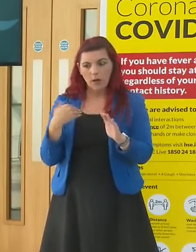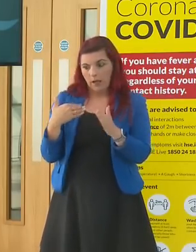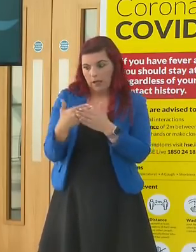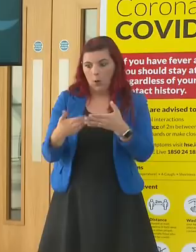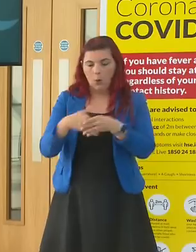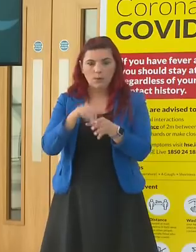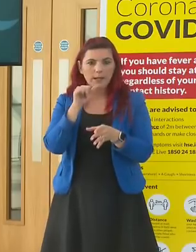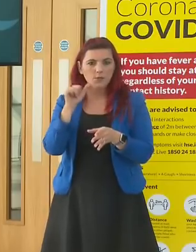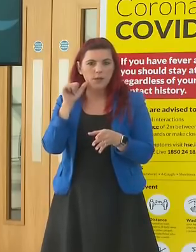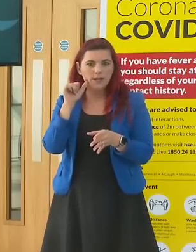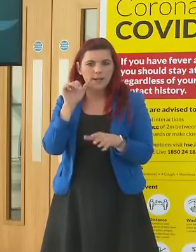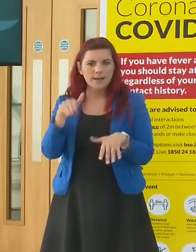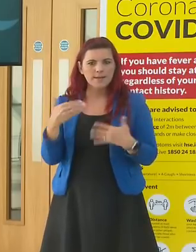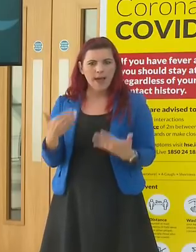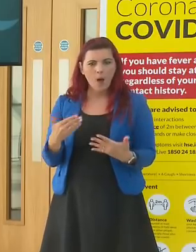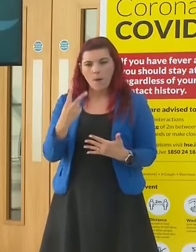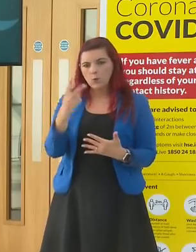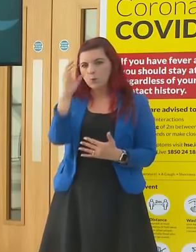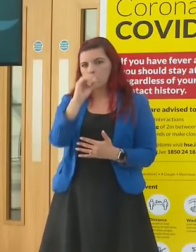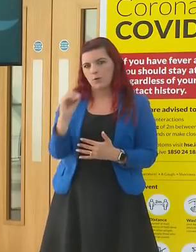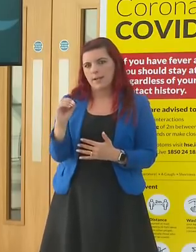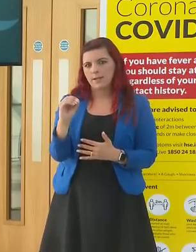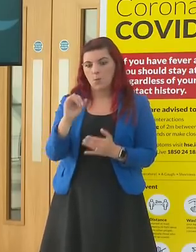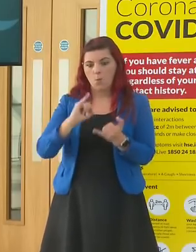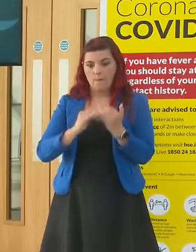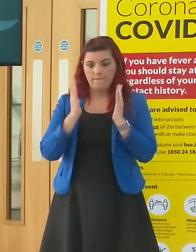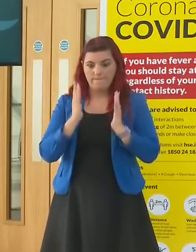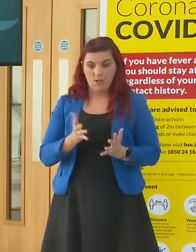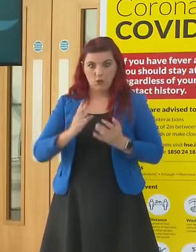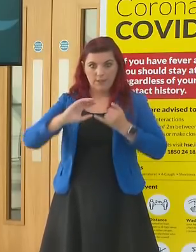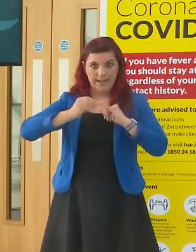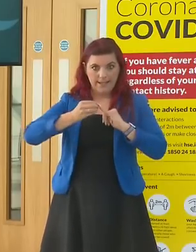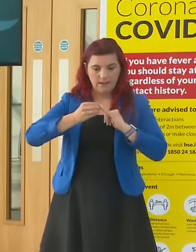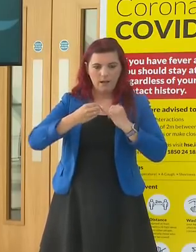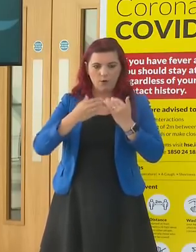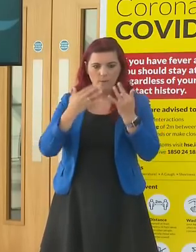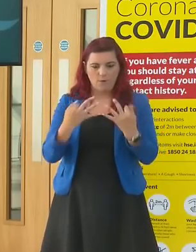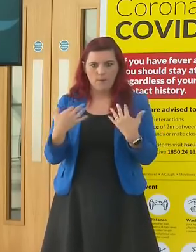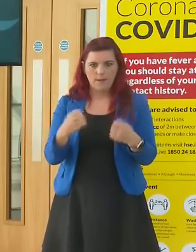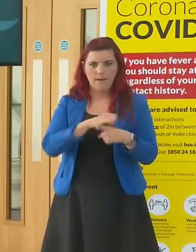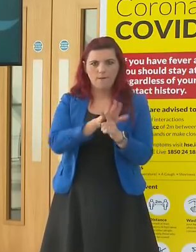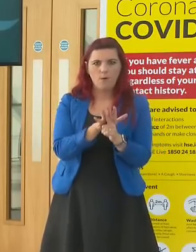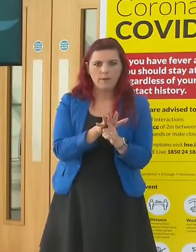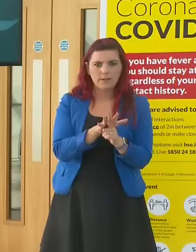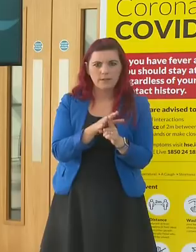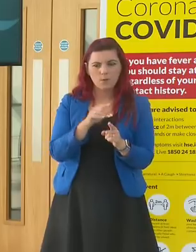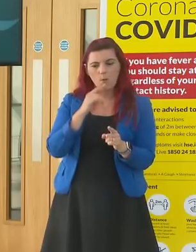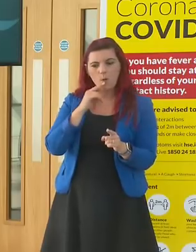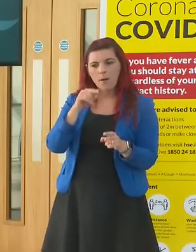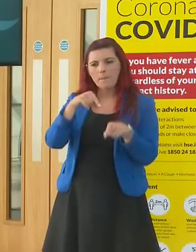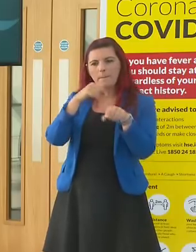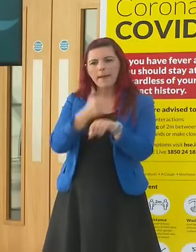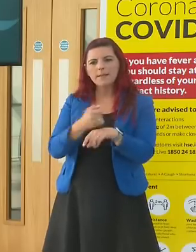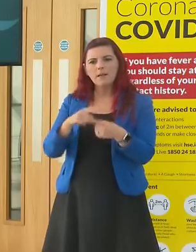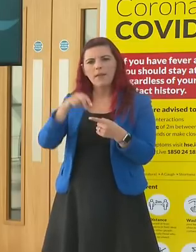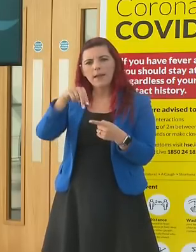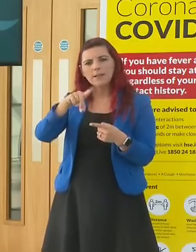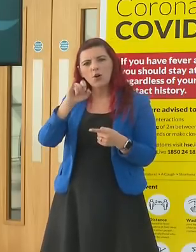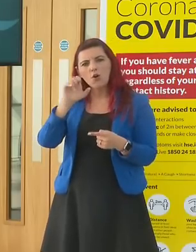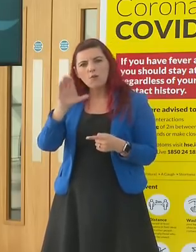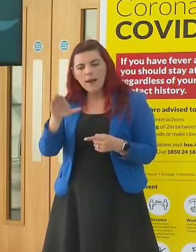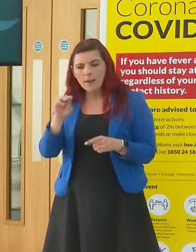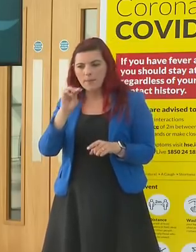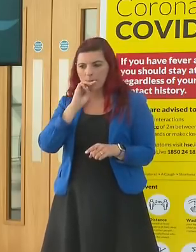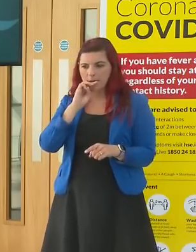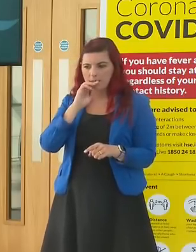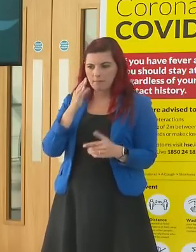yesterday is at about 2%. The highest positivity rate based on the NVRL tests has been